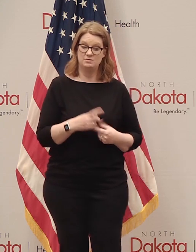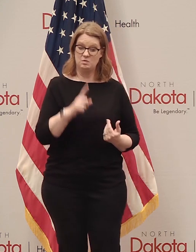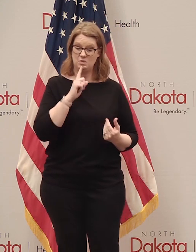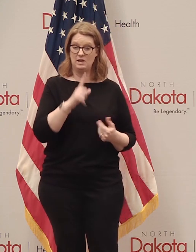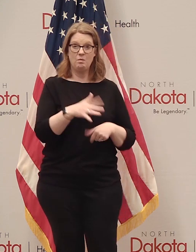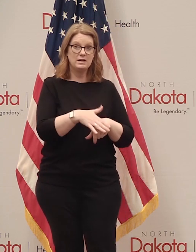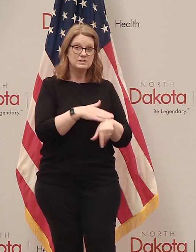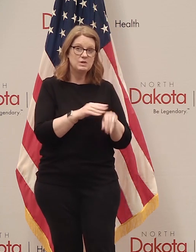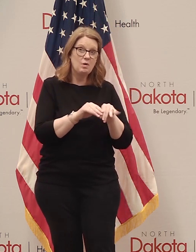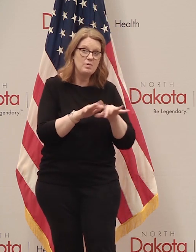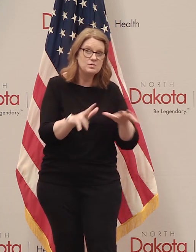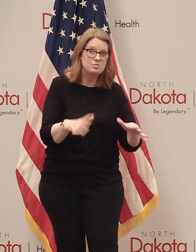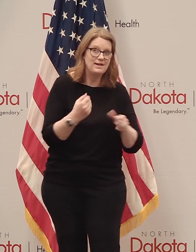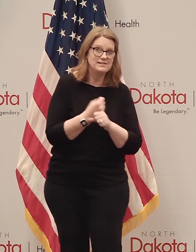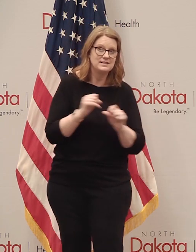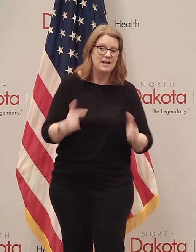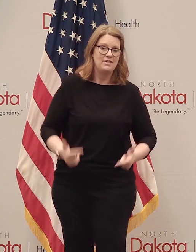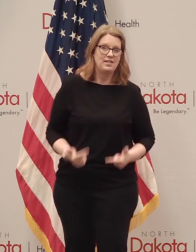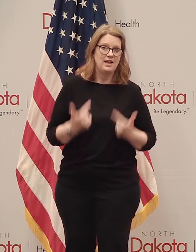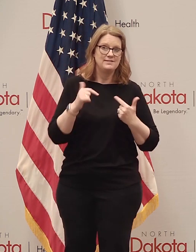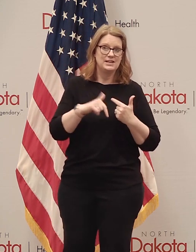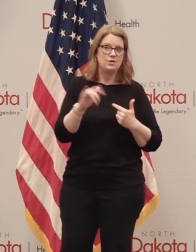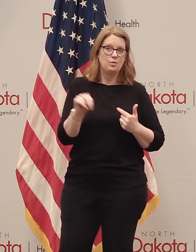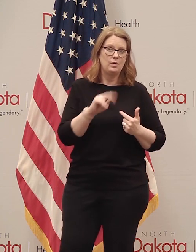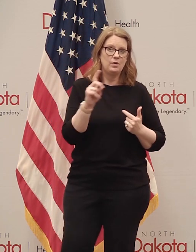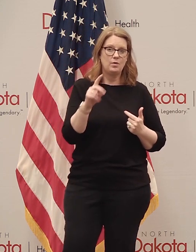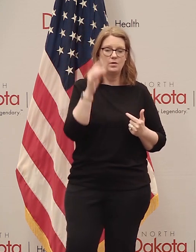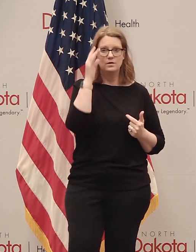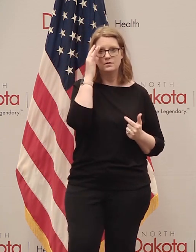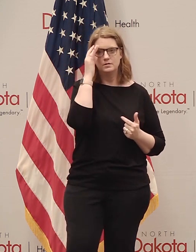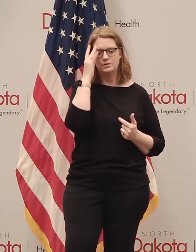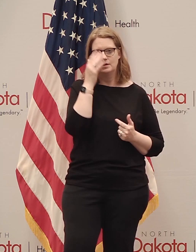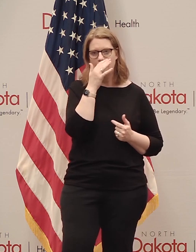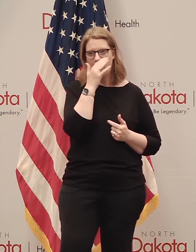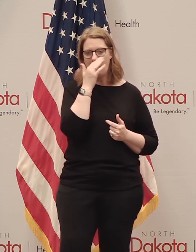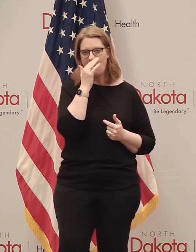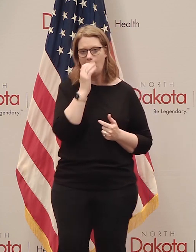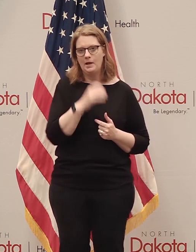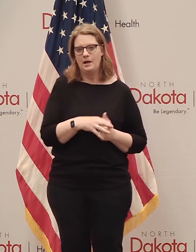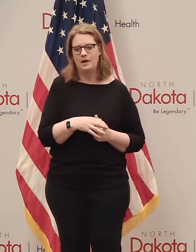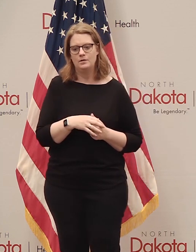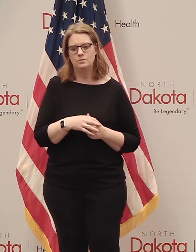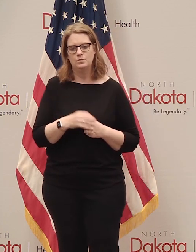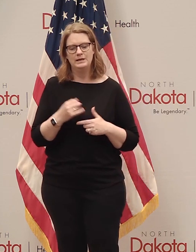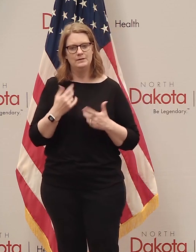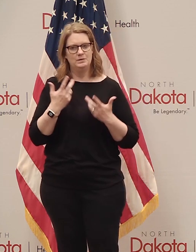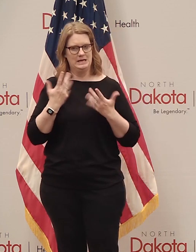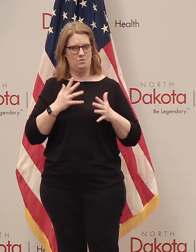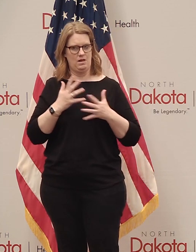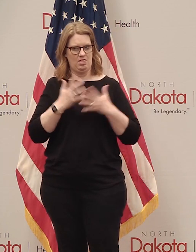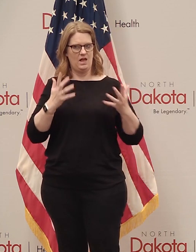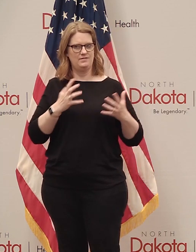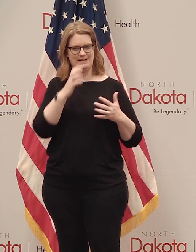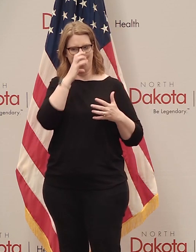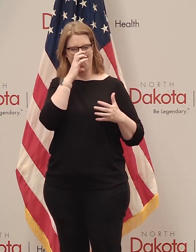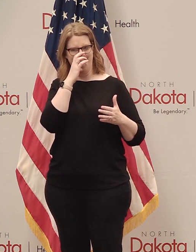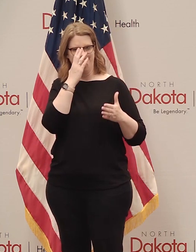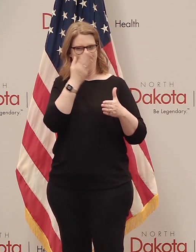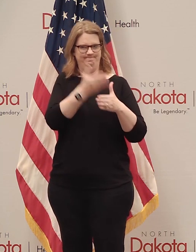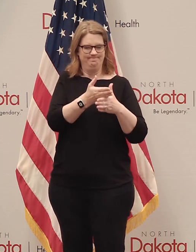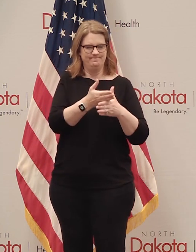saved lives right here in North Dakota. When we entered this with a light touch, we were focused